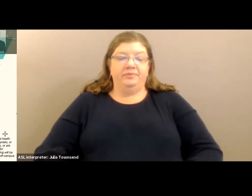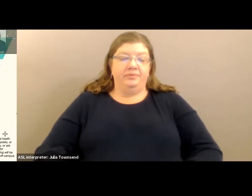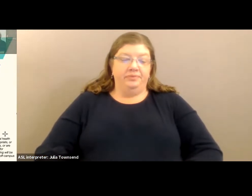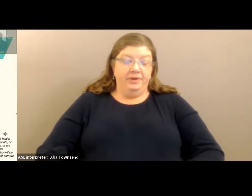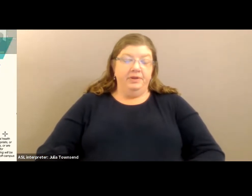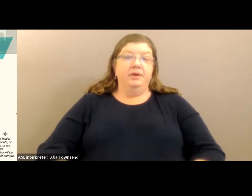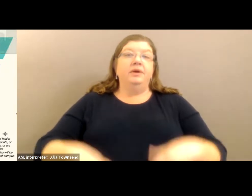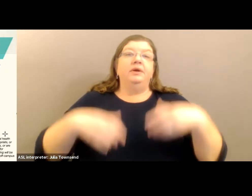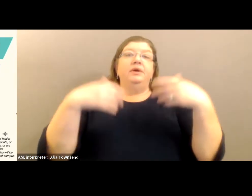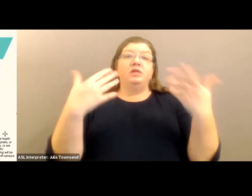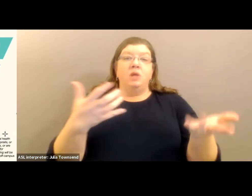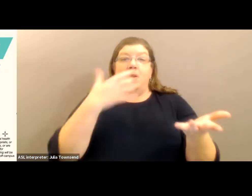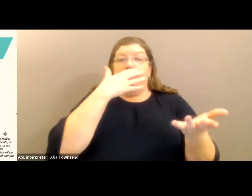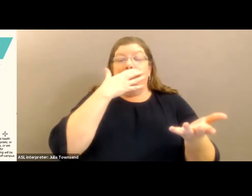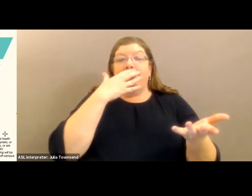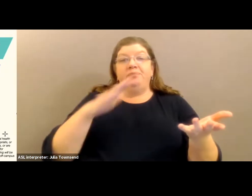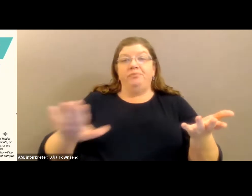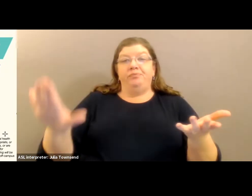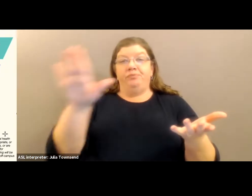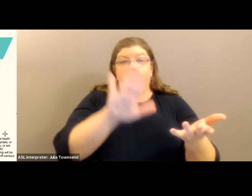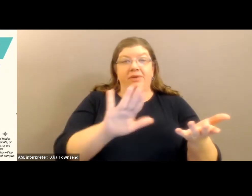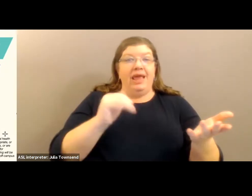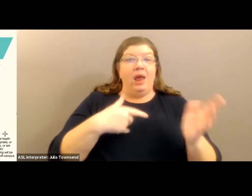So this is our model